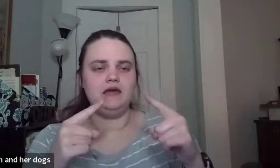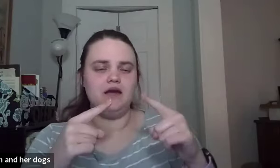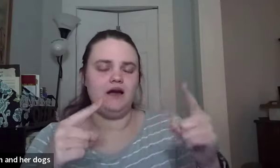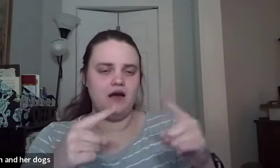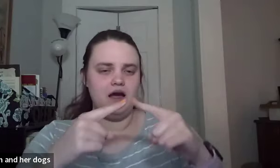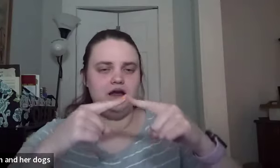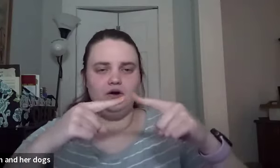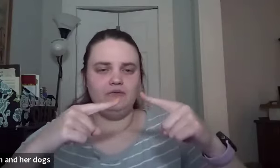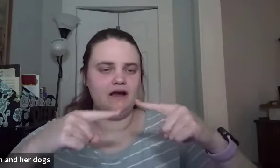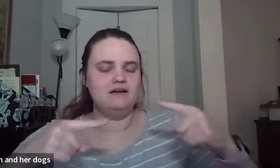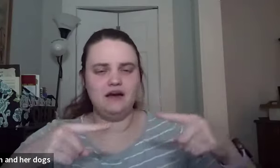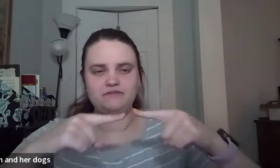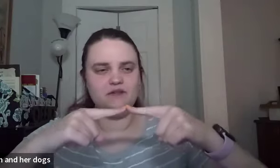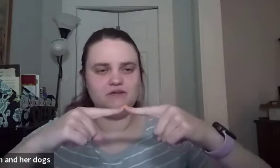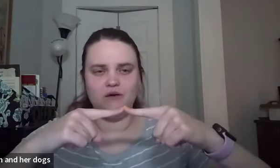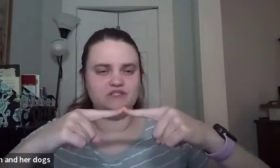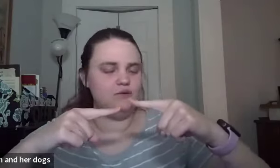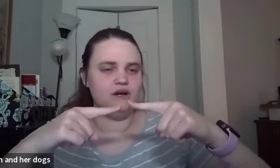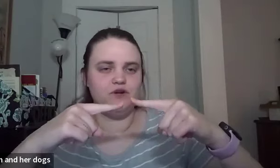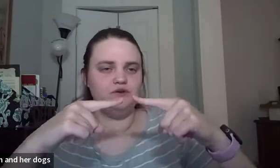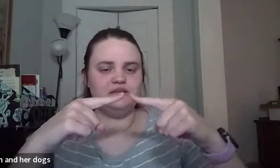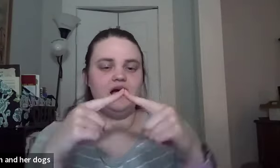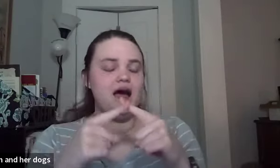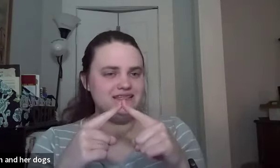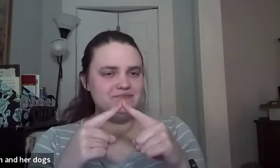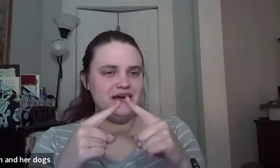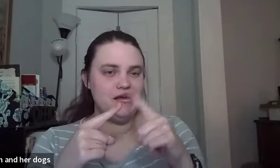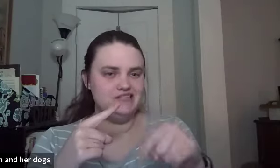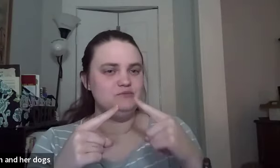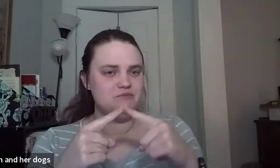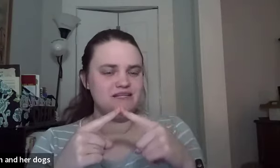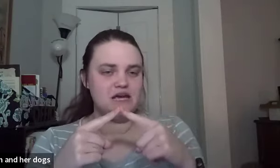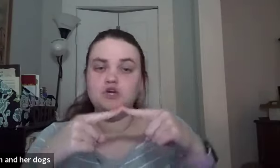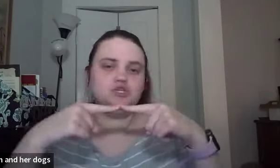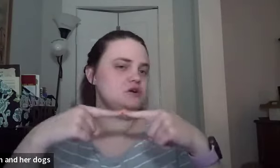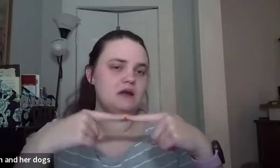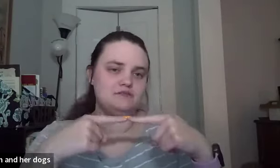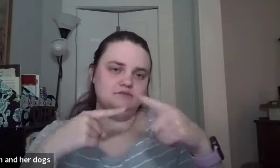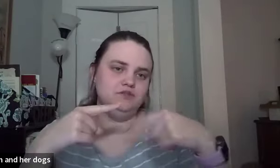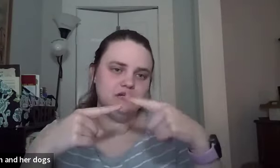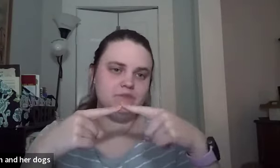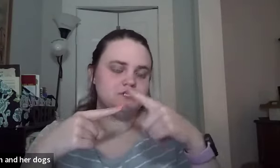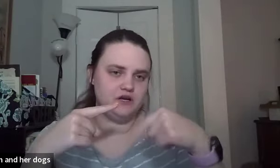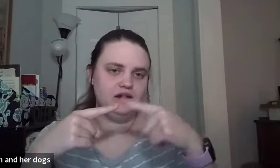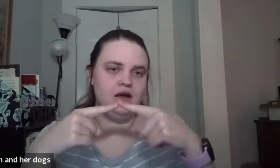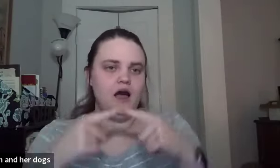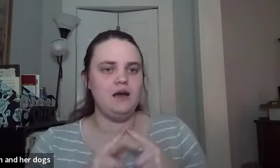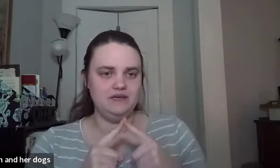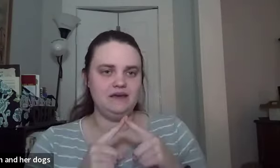And I know, I feel like that was no one ever noticed it, but I do bend mine down. You don't have to. You can keep it straight. I